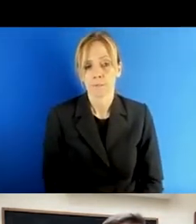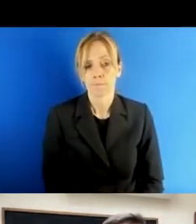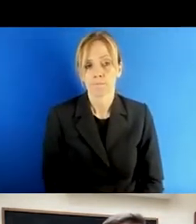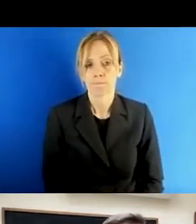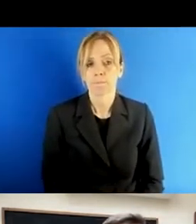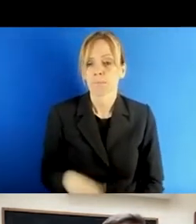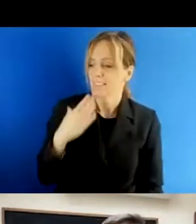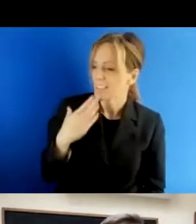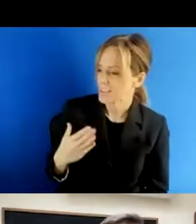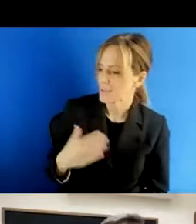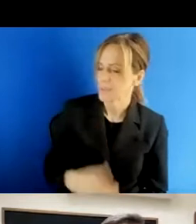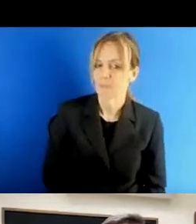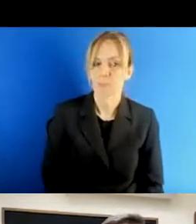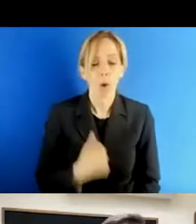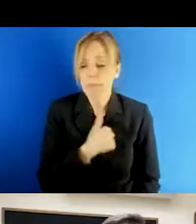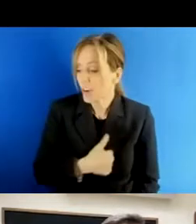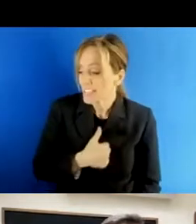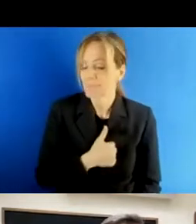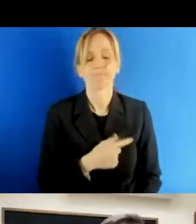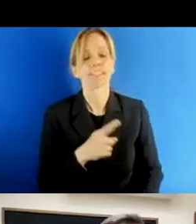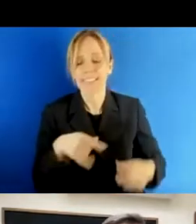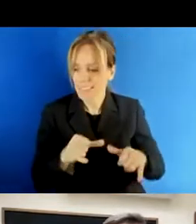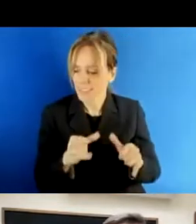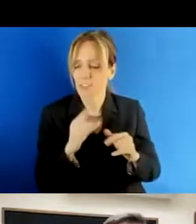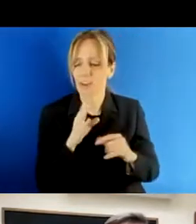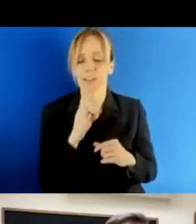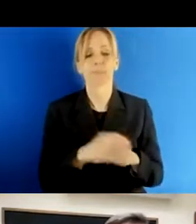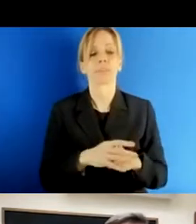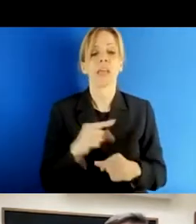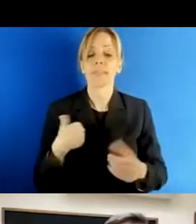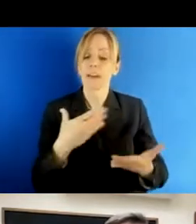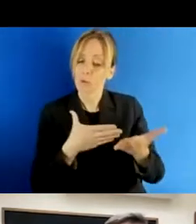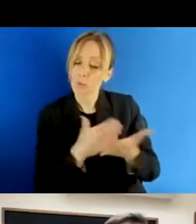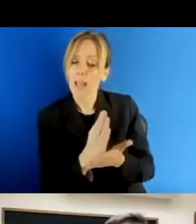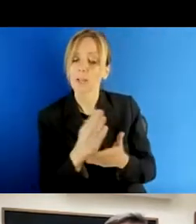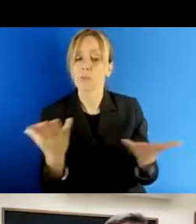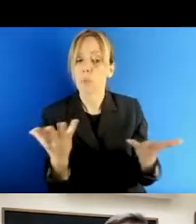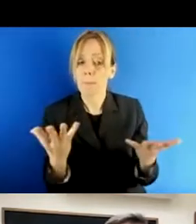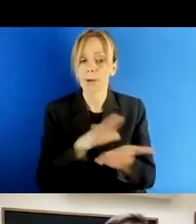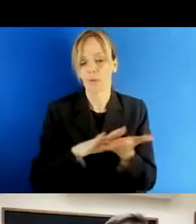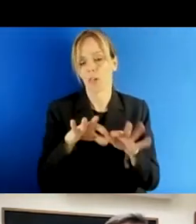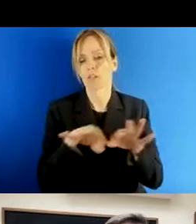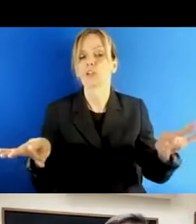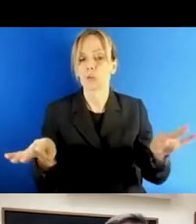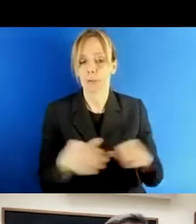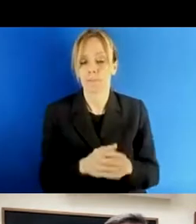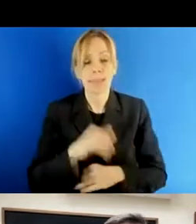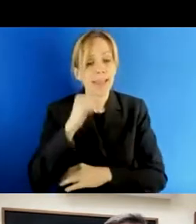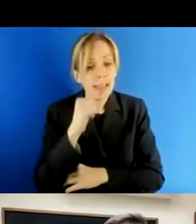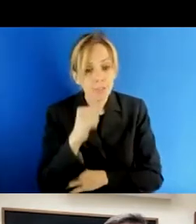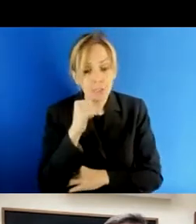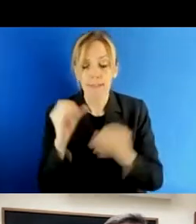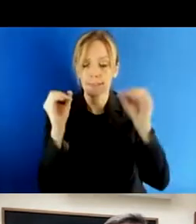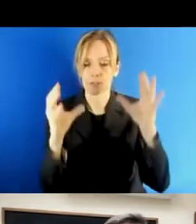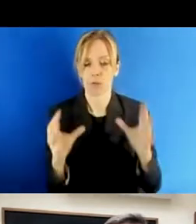They have a right to find out because they have a right to a college degree. Every day, instructors and